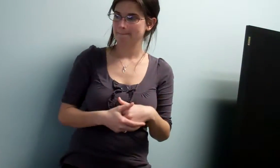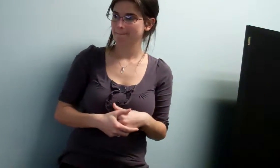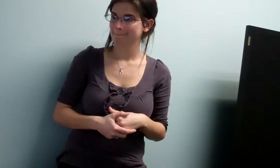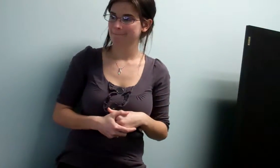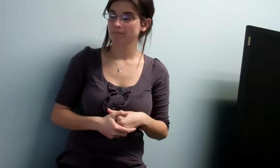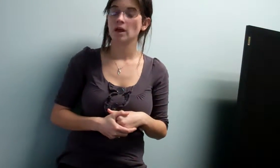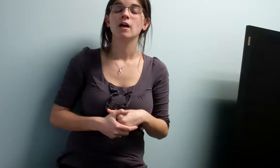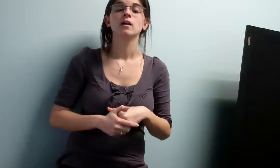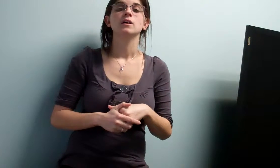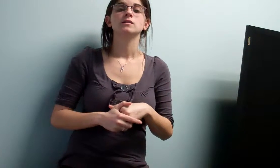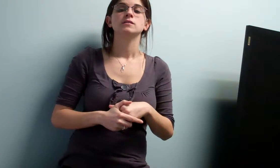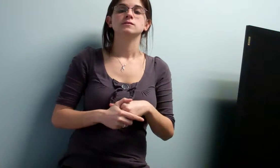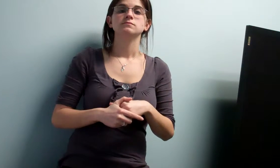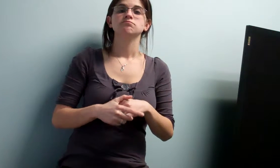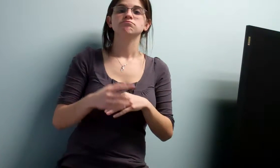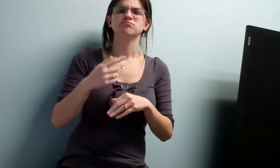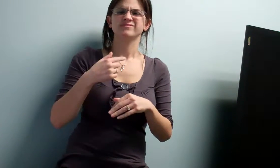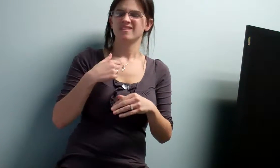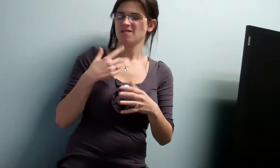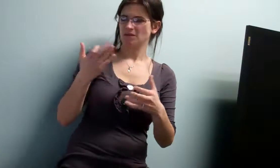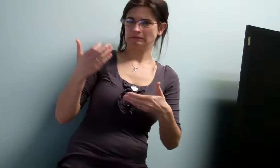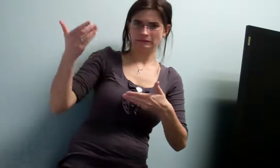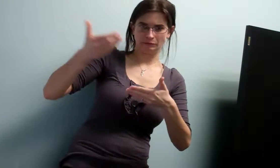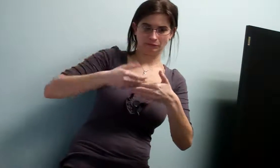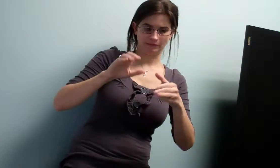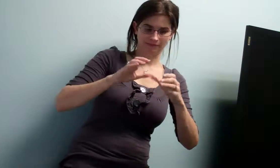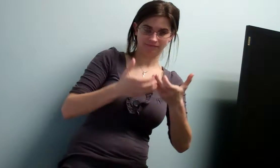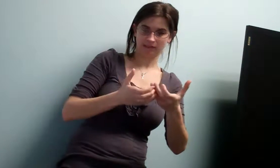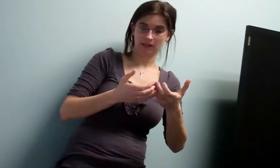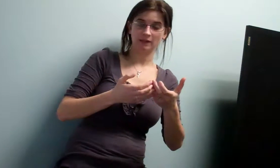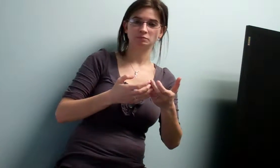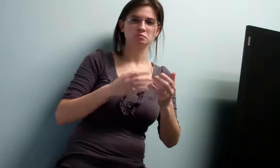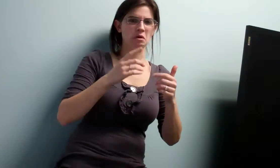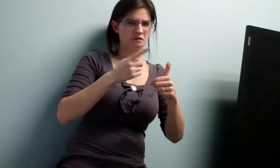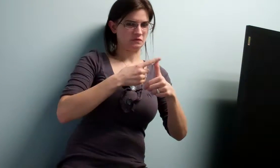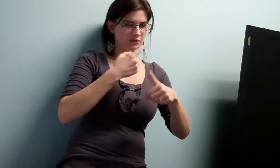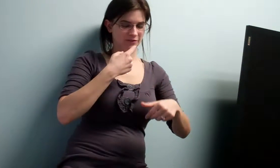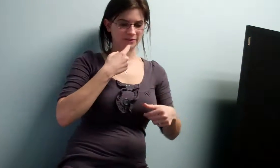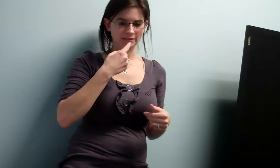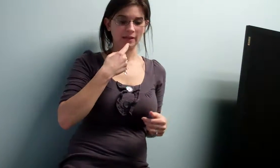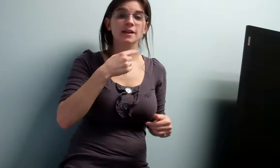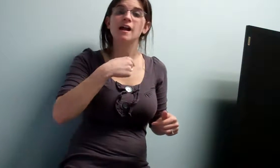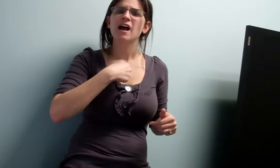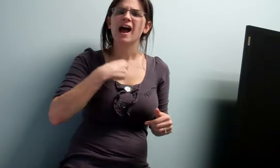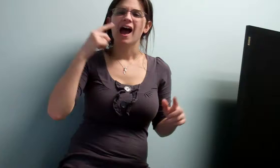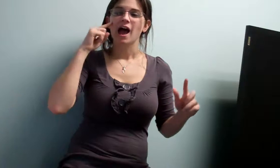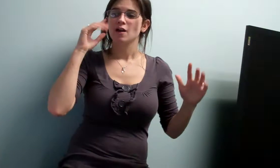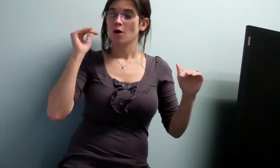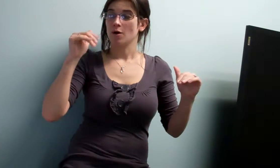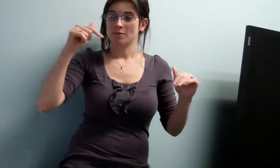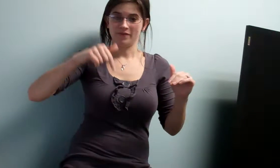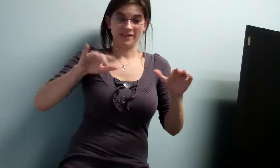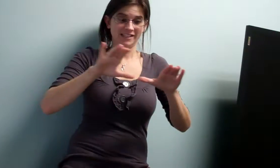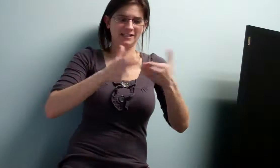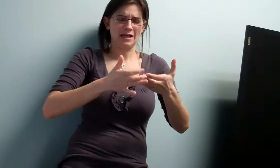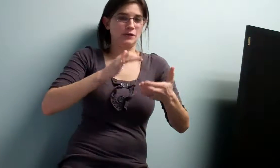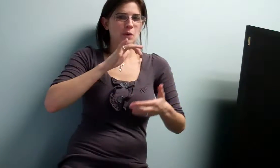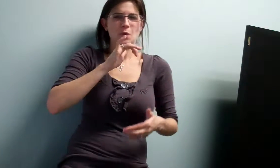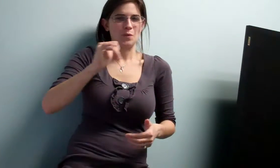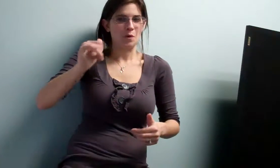First of all, I'd introduce this class by saying that I hope that this class will not always be taught in this room, because it's not